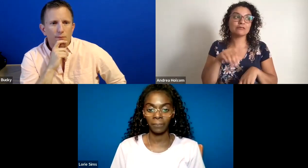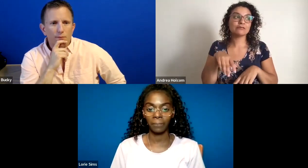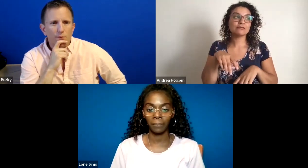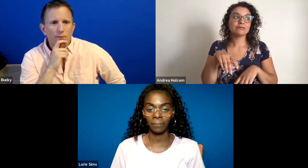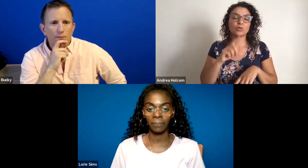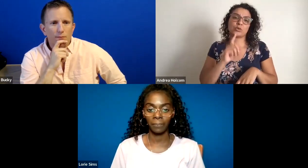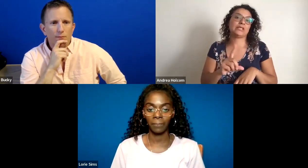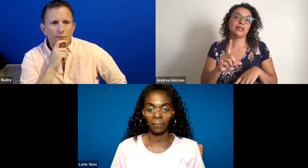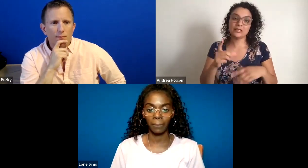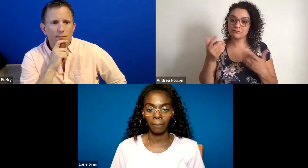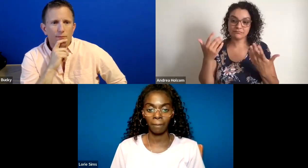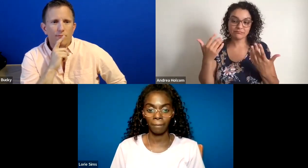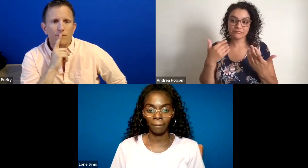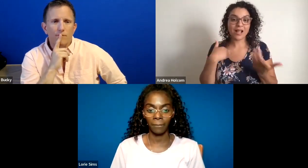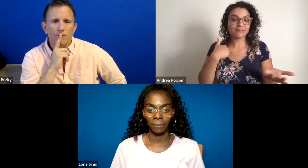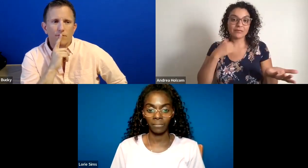Some interpreters,